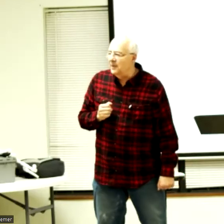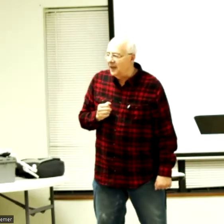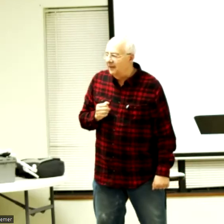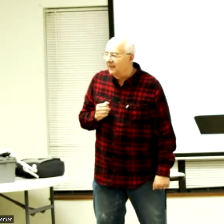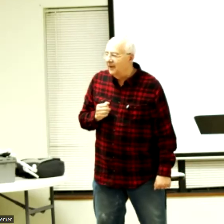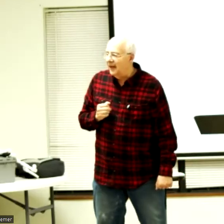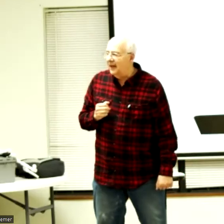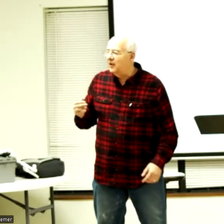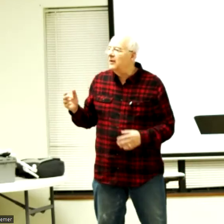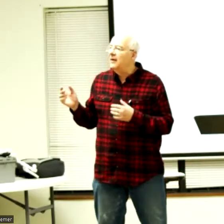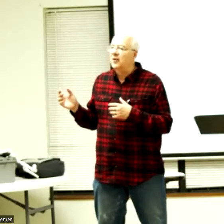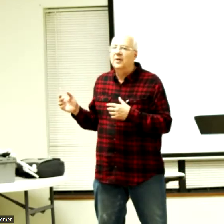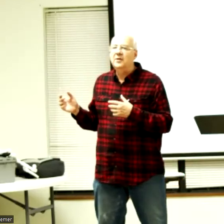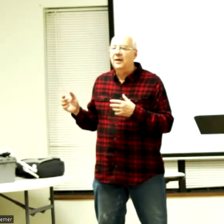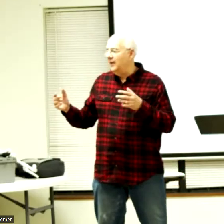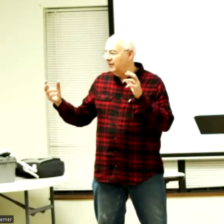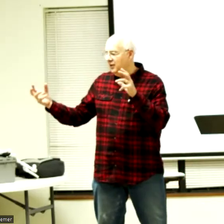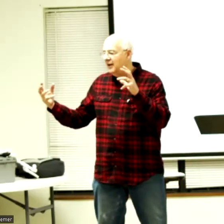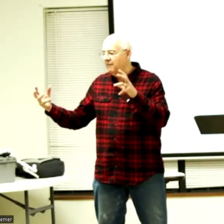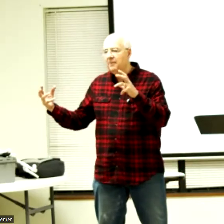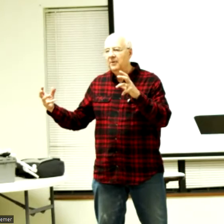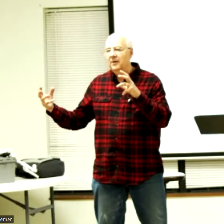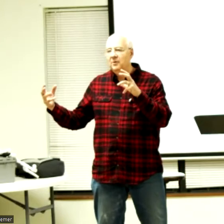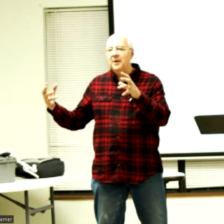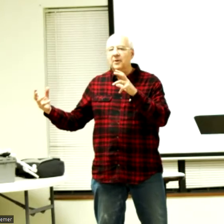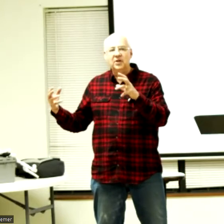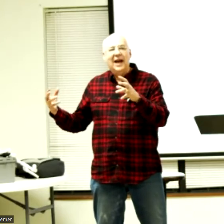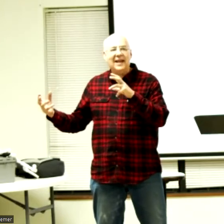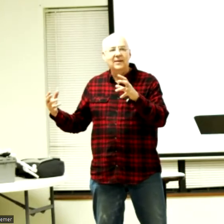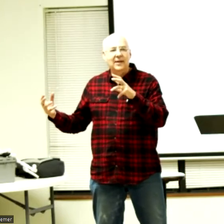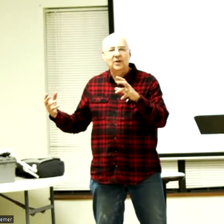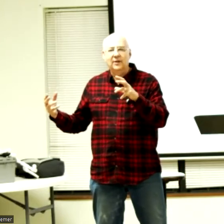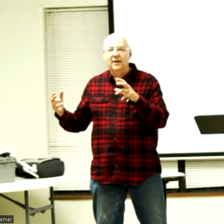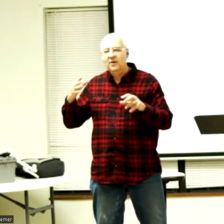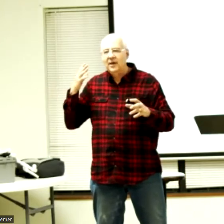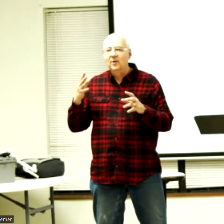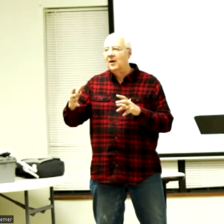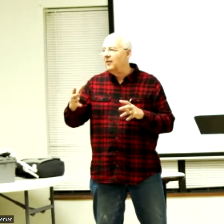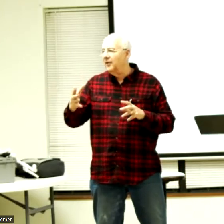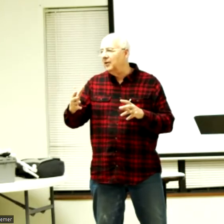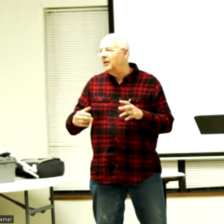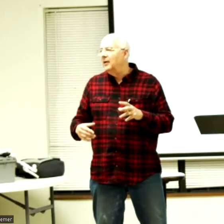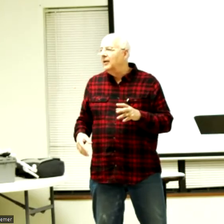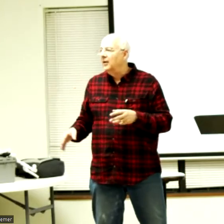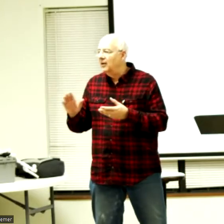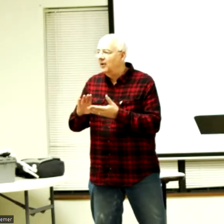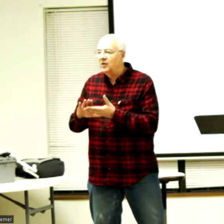me. Okay. If you're going to, if two deaf people or two people are signing to each other and you need to walk through, you're going to want to